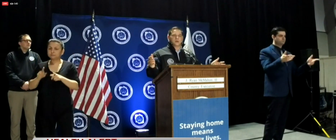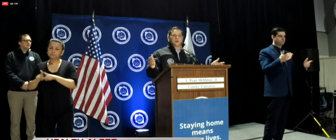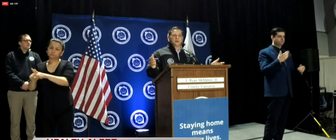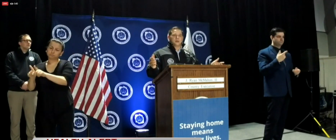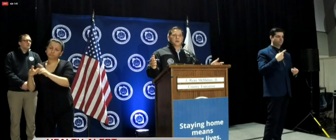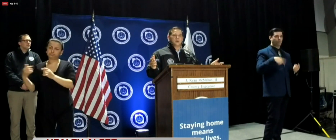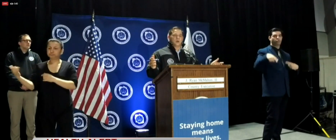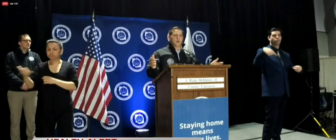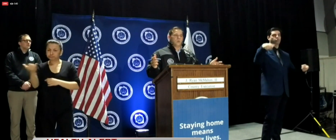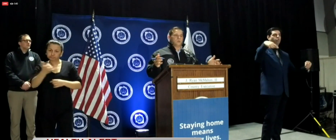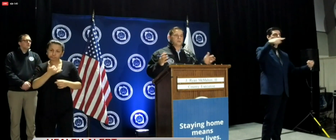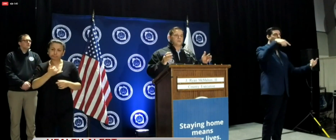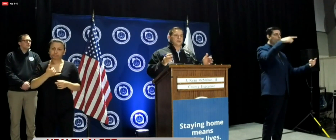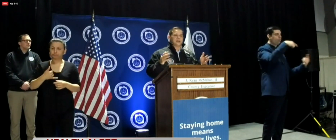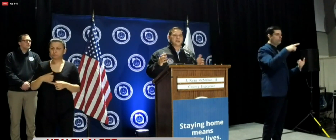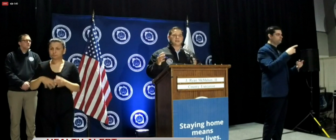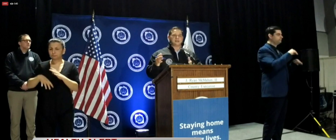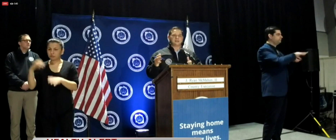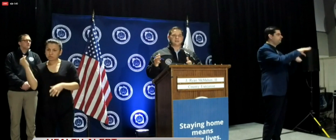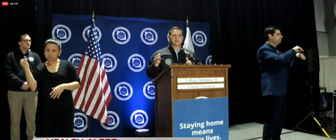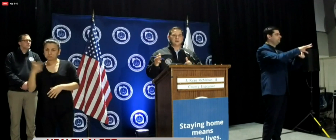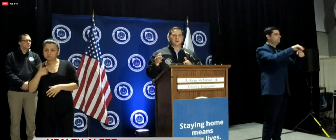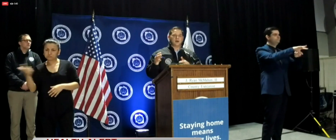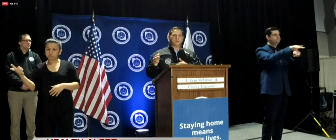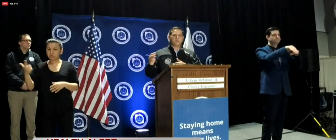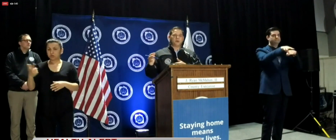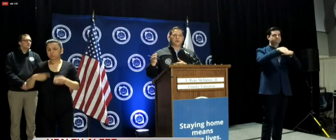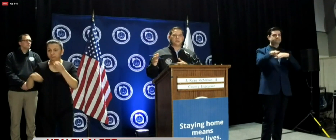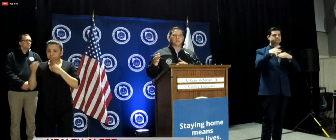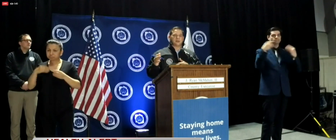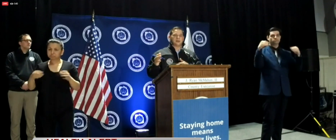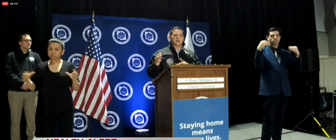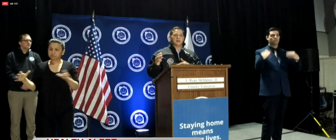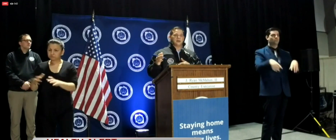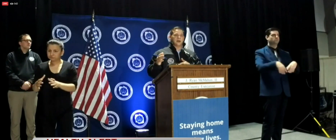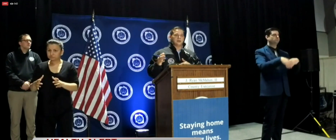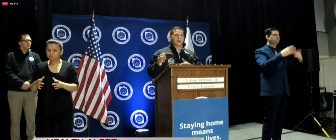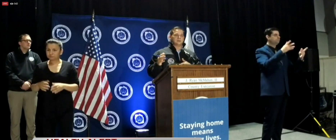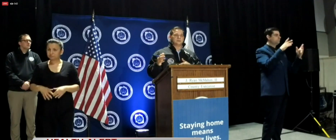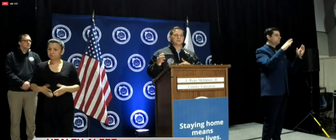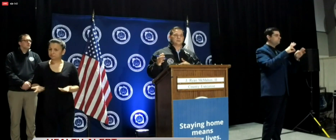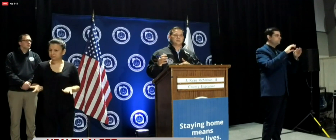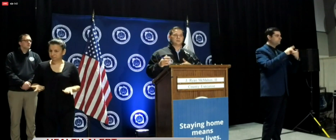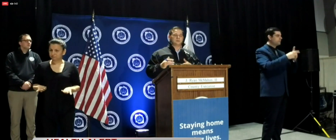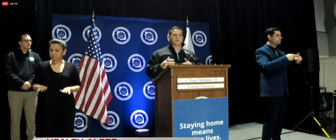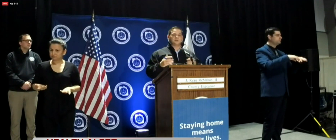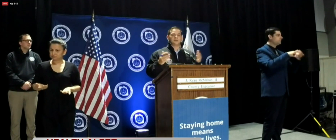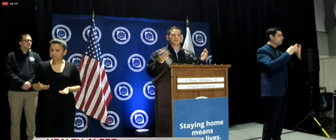you different cases of how people are getting sick, and then